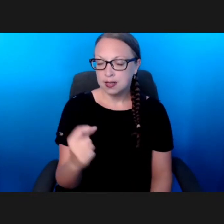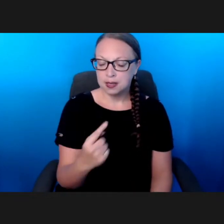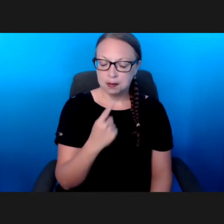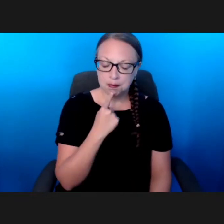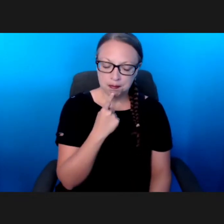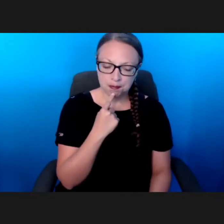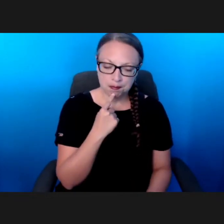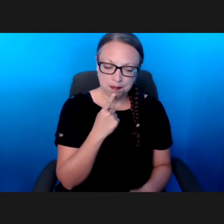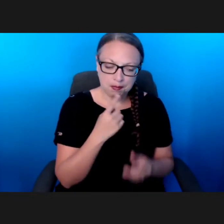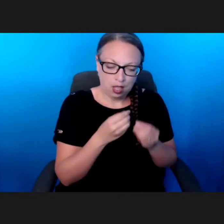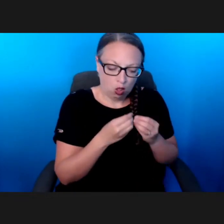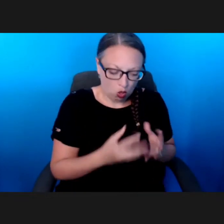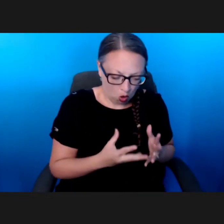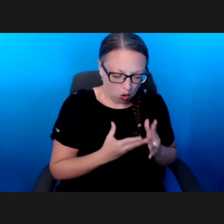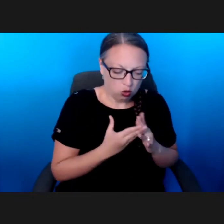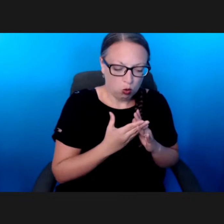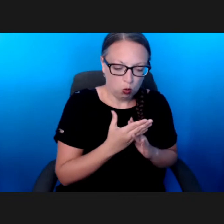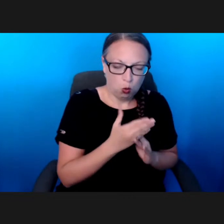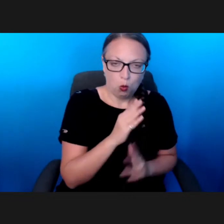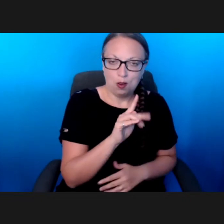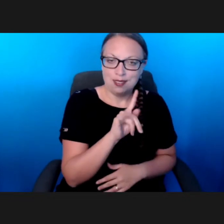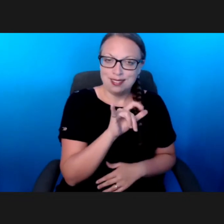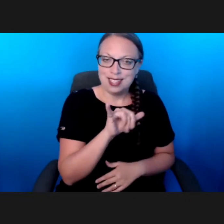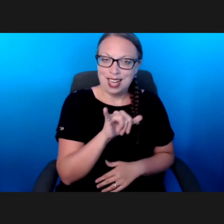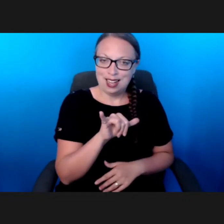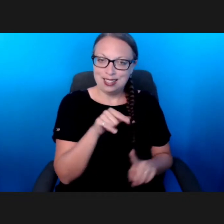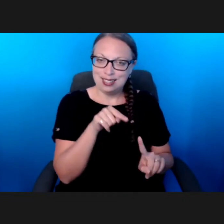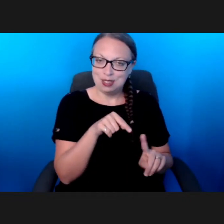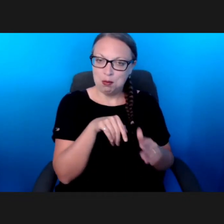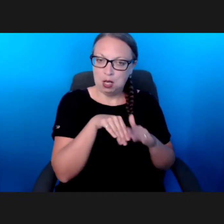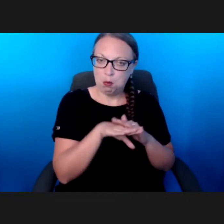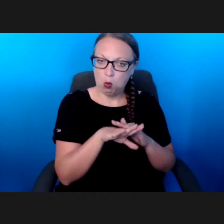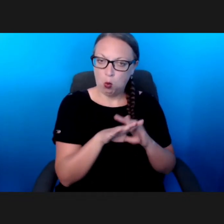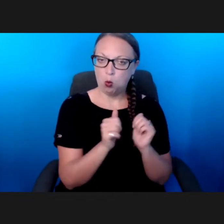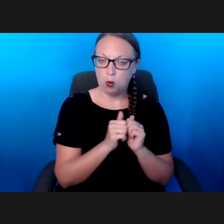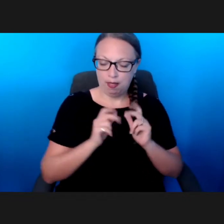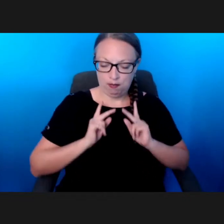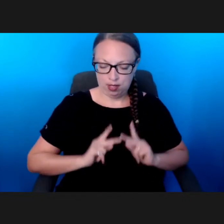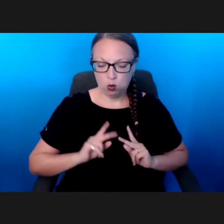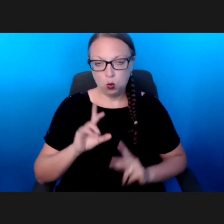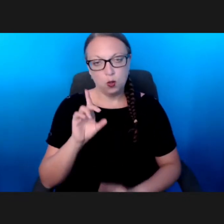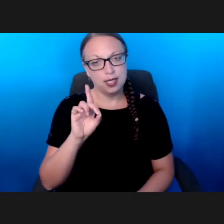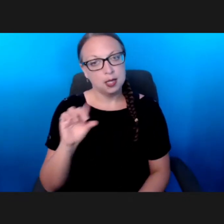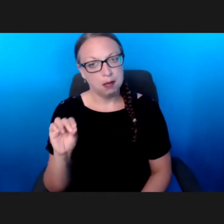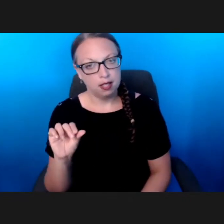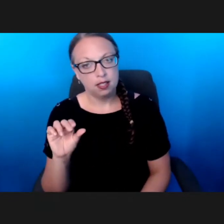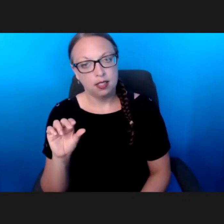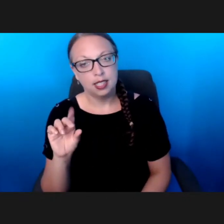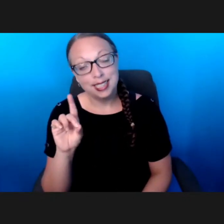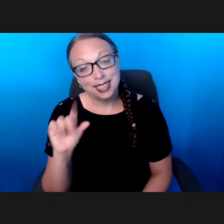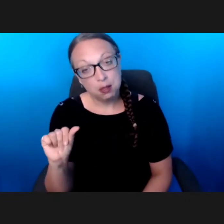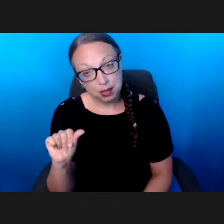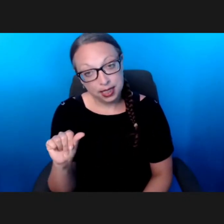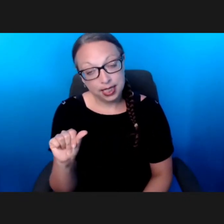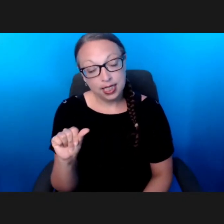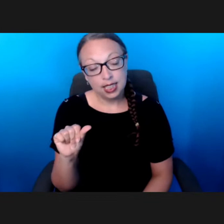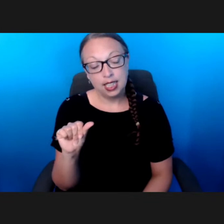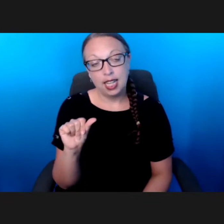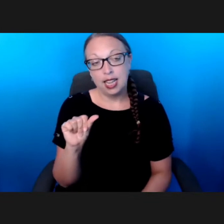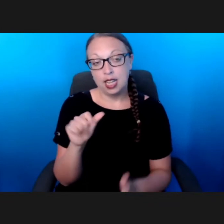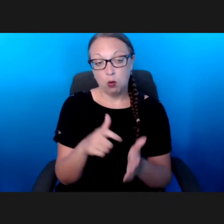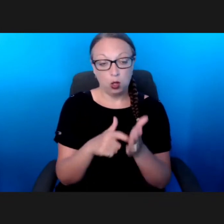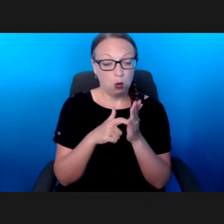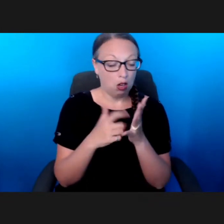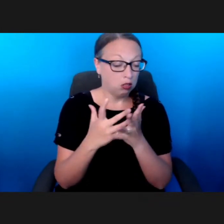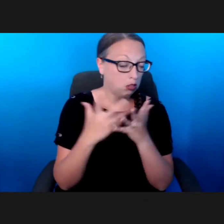through Tally's being born with a physical disability that required so much medical intervention